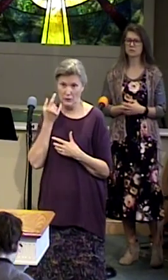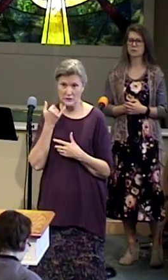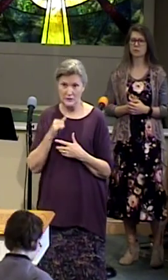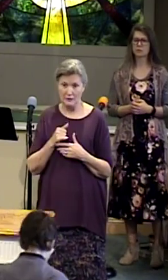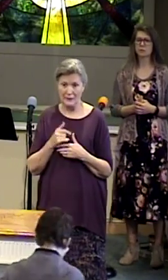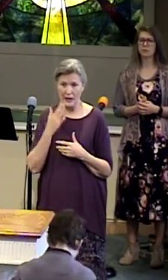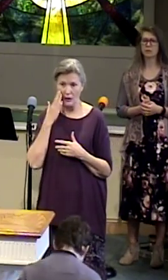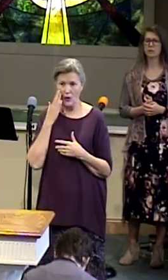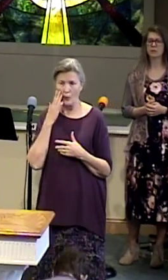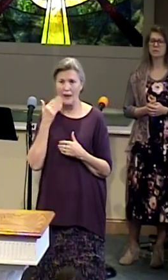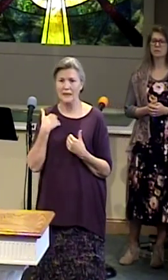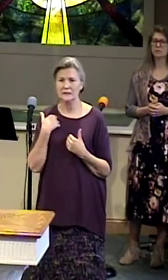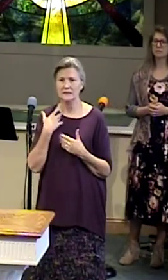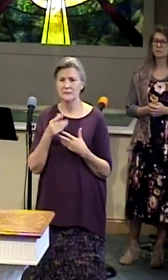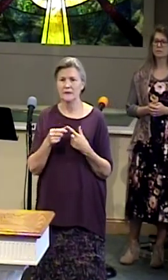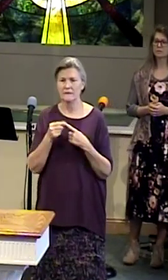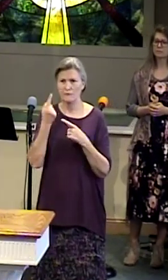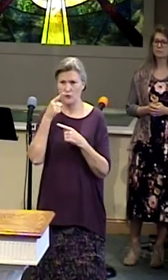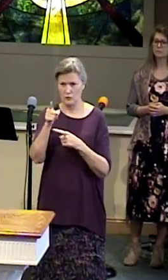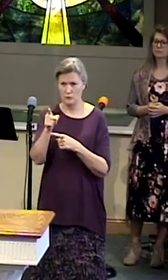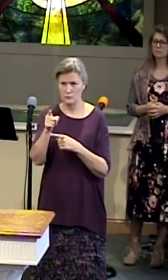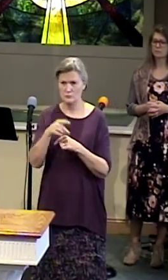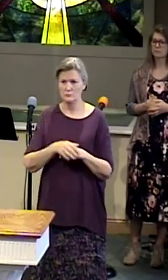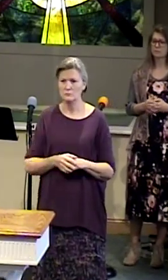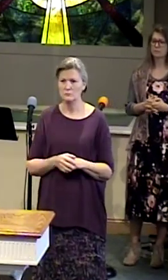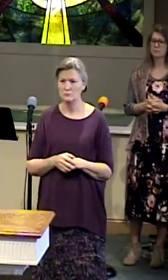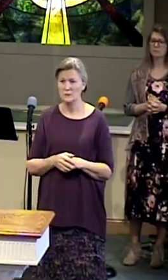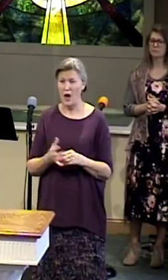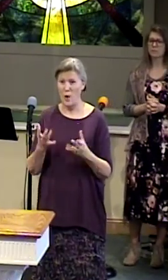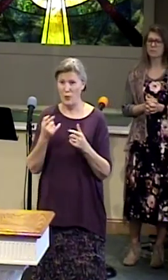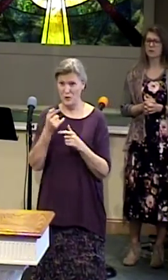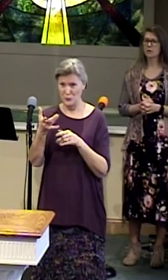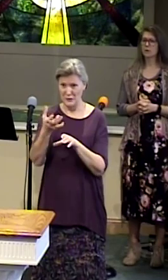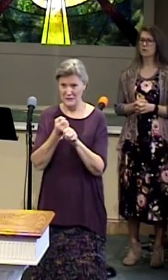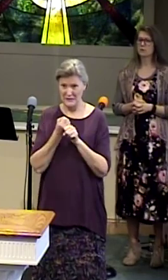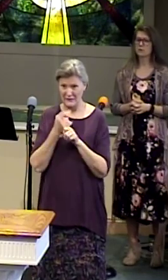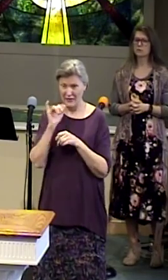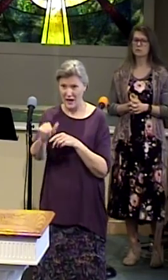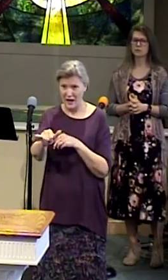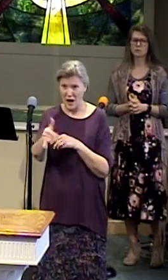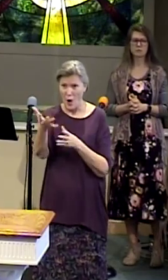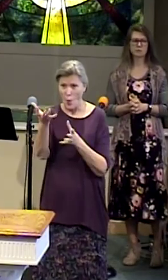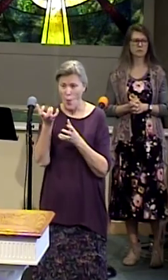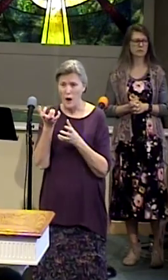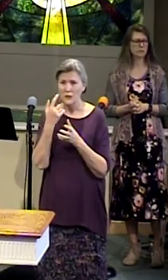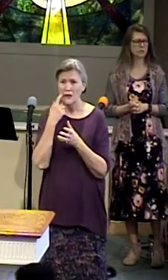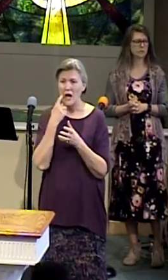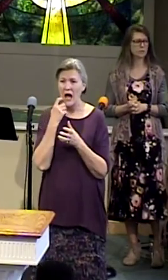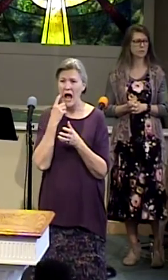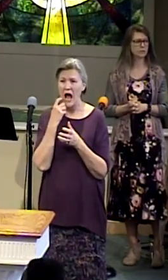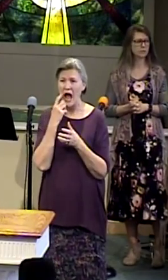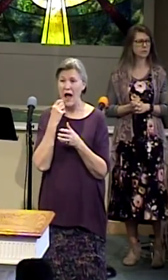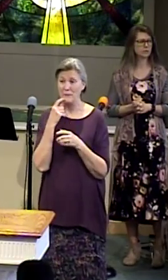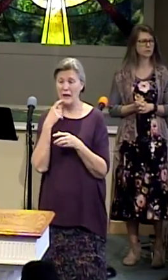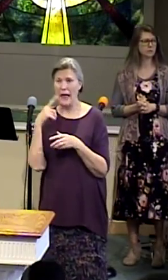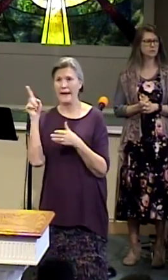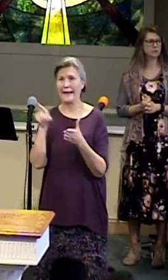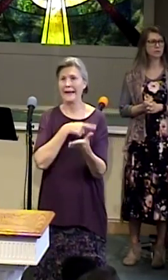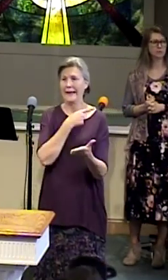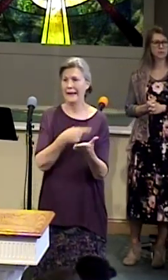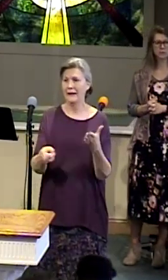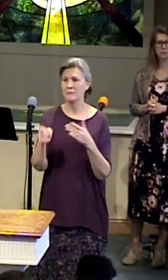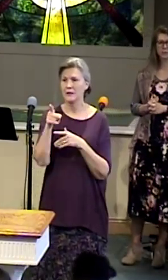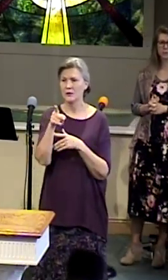I know he's got something special for you. And I want you to receive it. I'm not condemning you. I'm